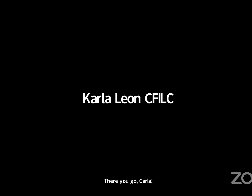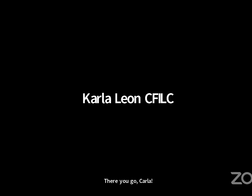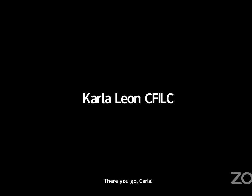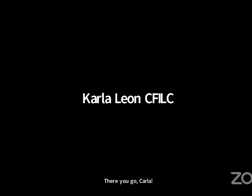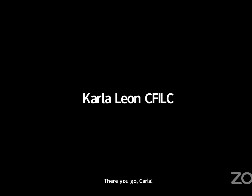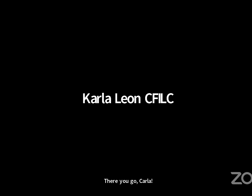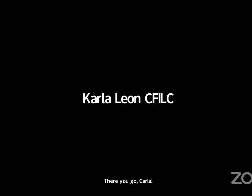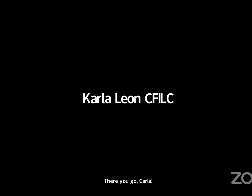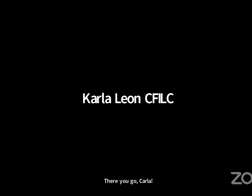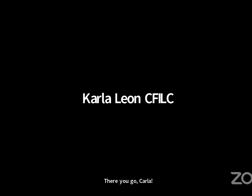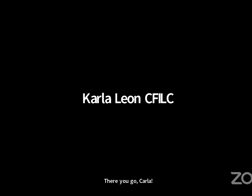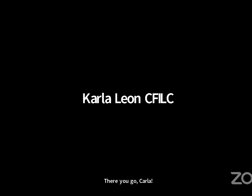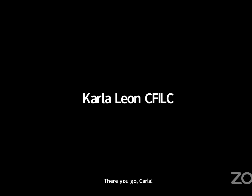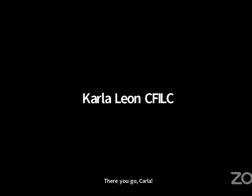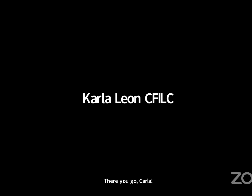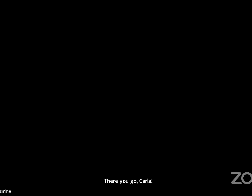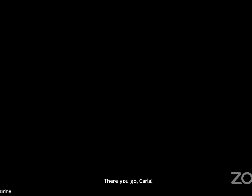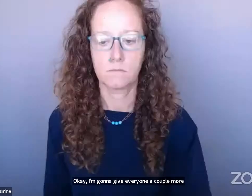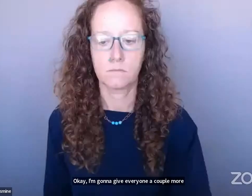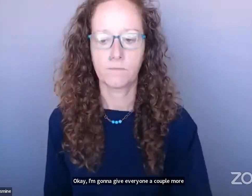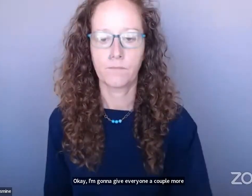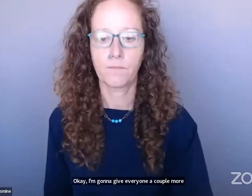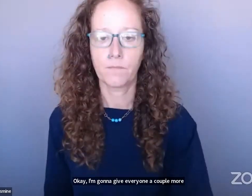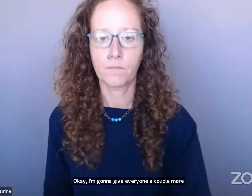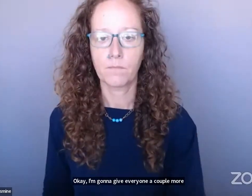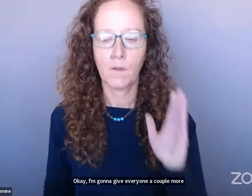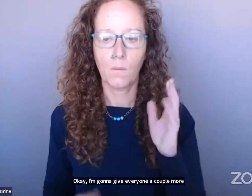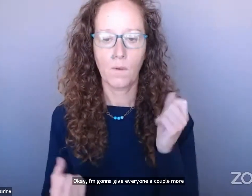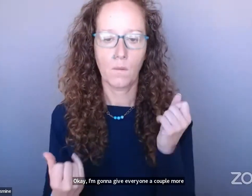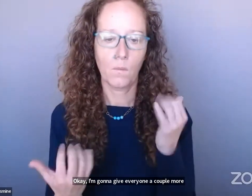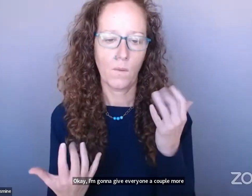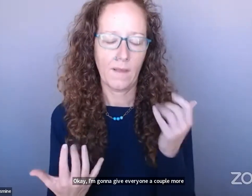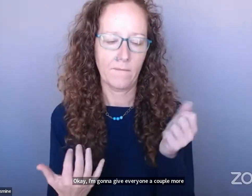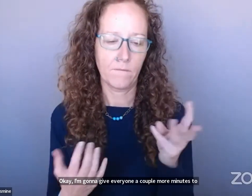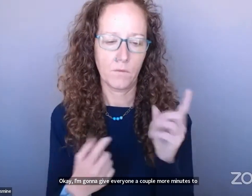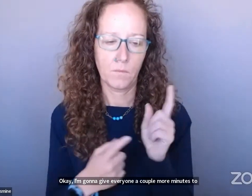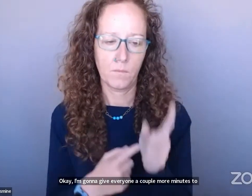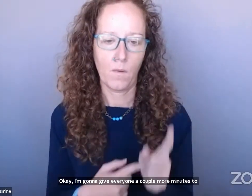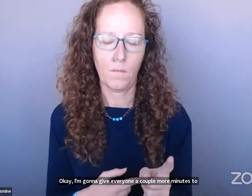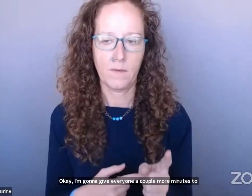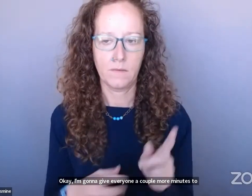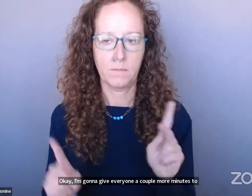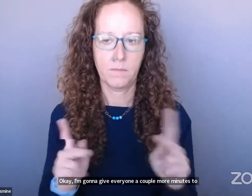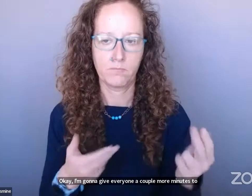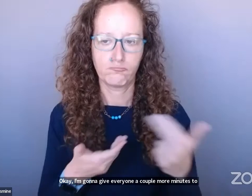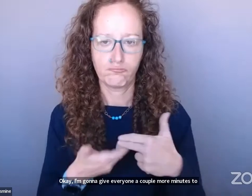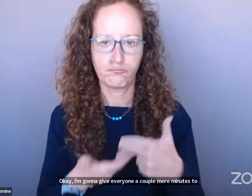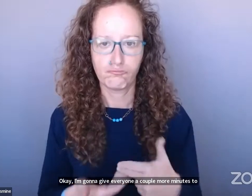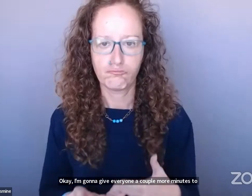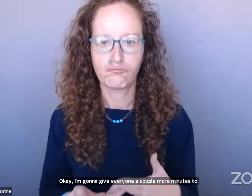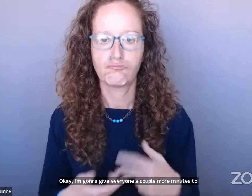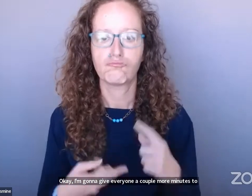Okay, I'm going to give everyone a couple more minutes to join, and then we'll go ahead and get started.